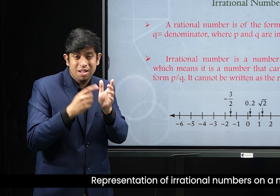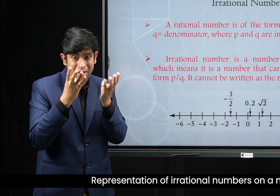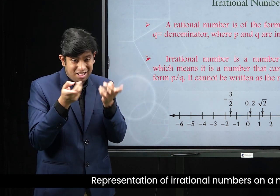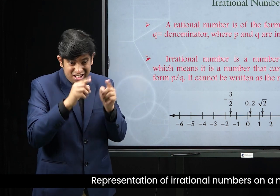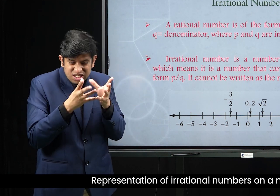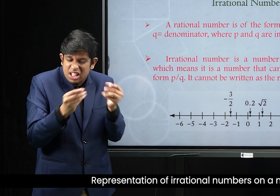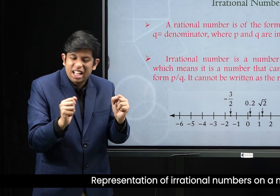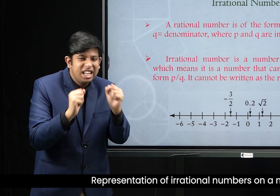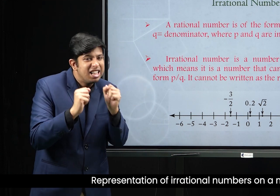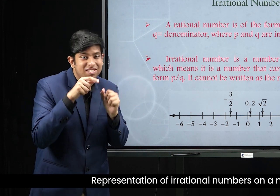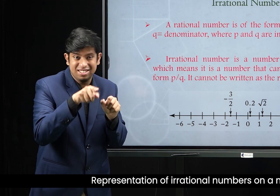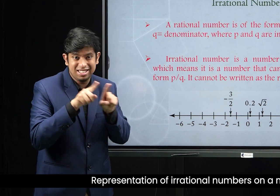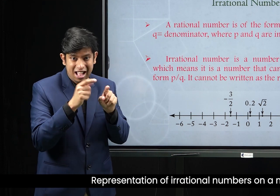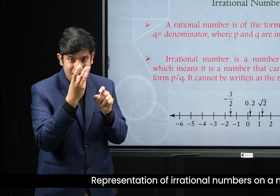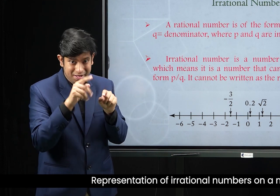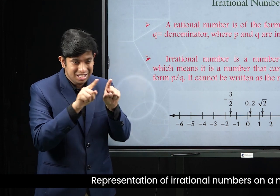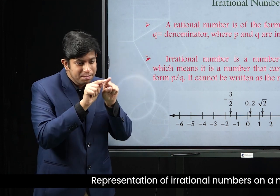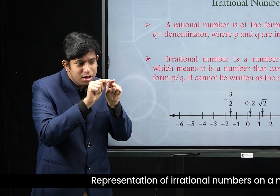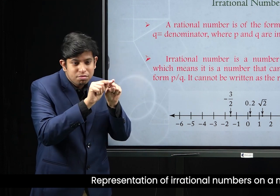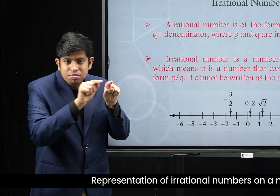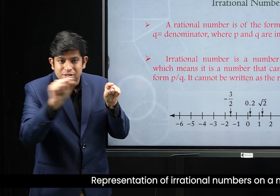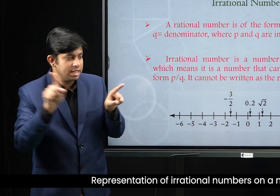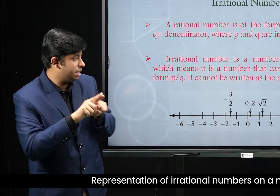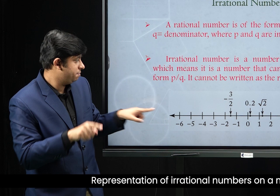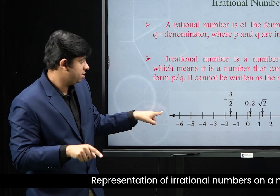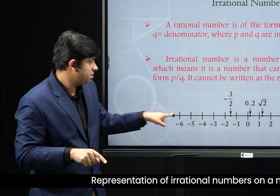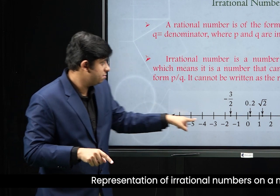Representation of irrational numbers on a number line.